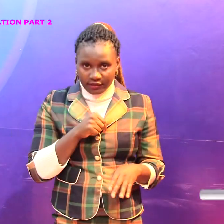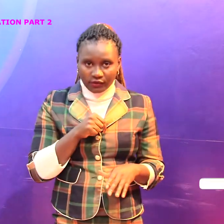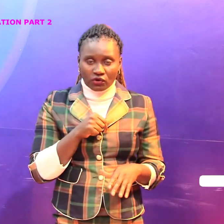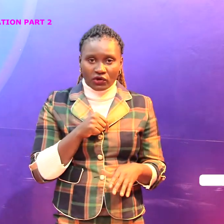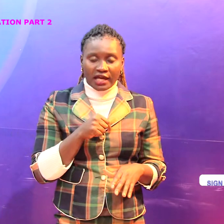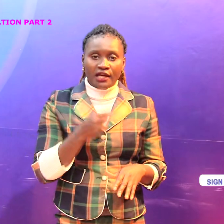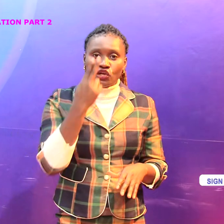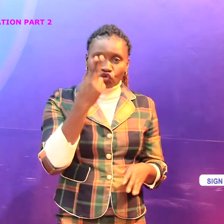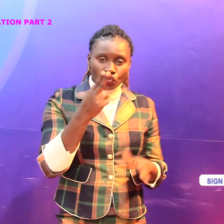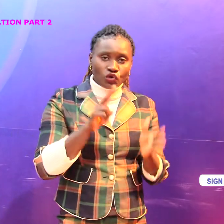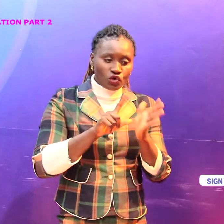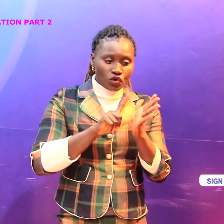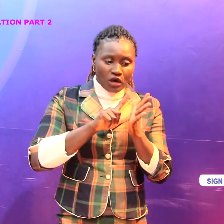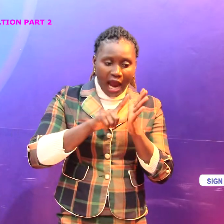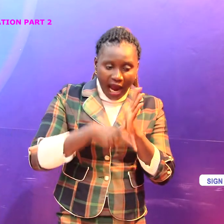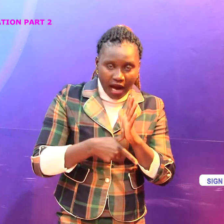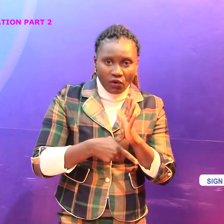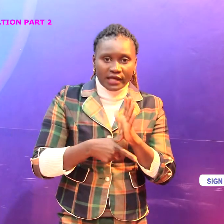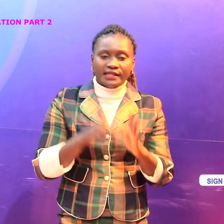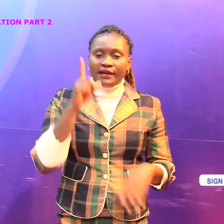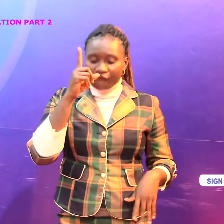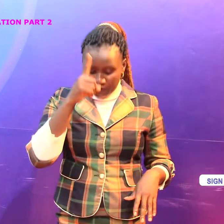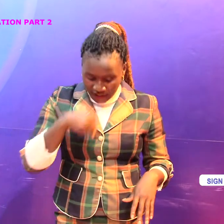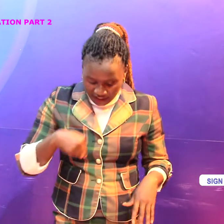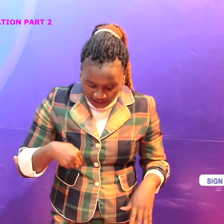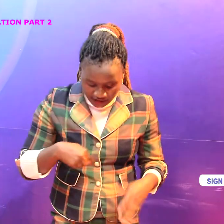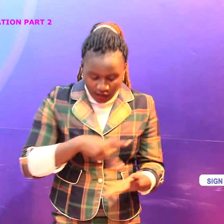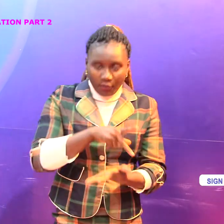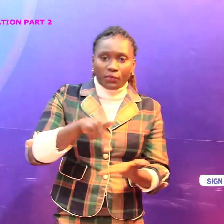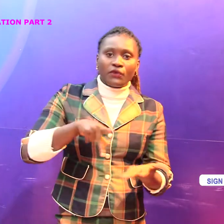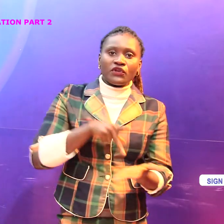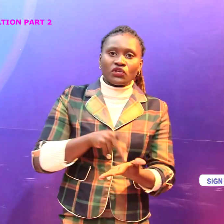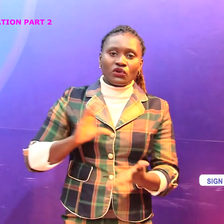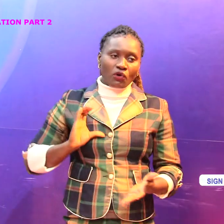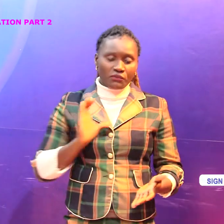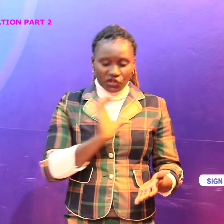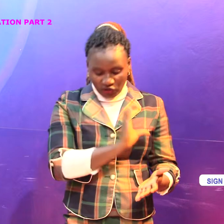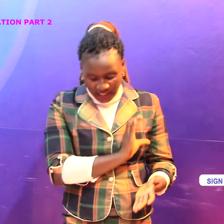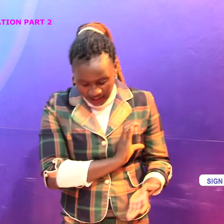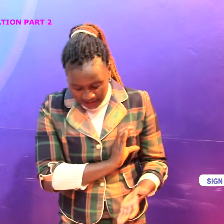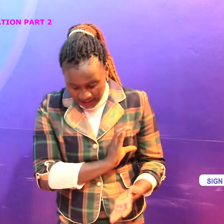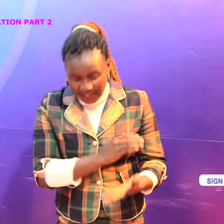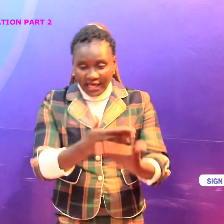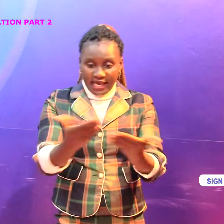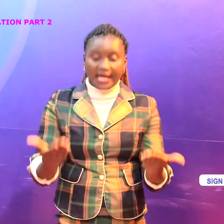finish. Okay? 2 hours finish provisional commissioner